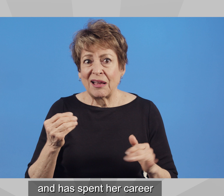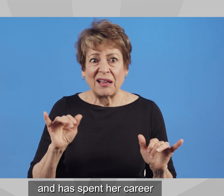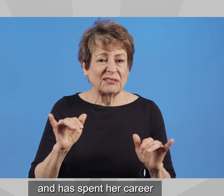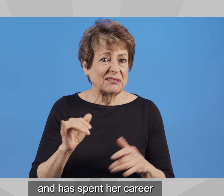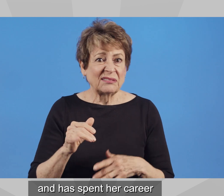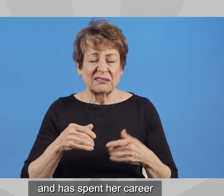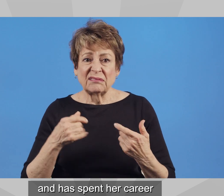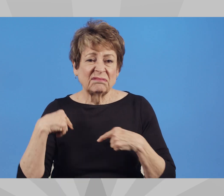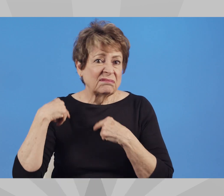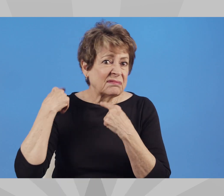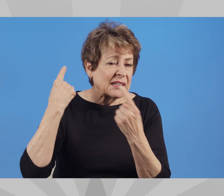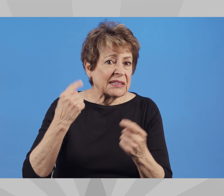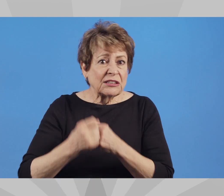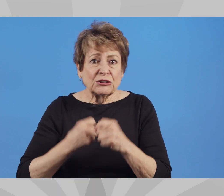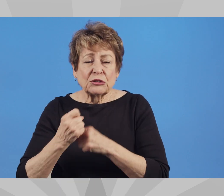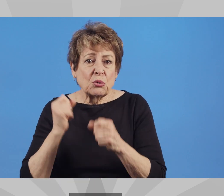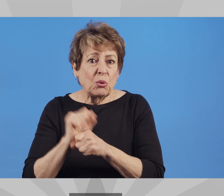in communications.